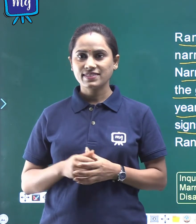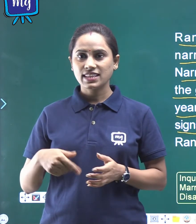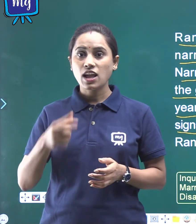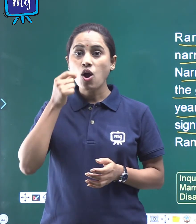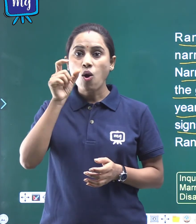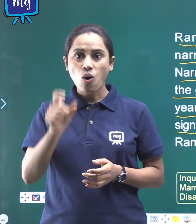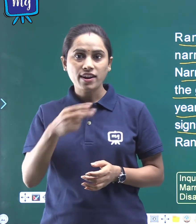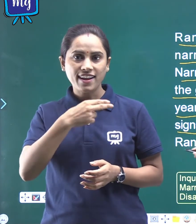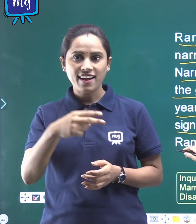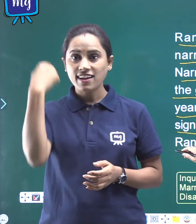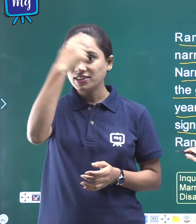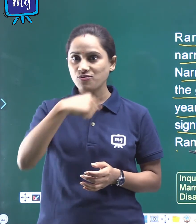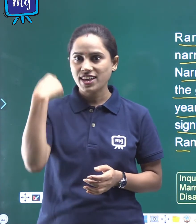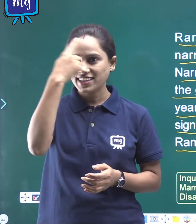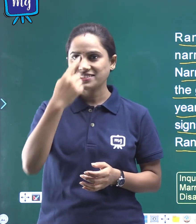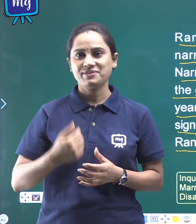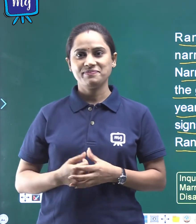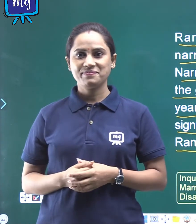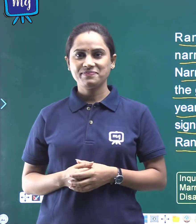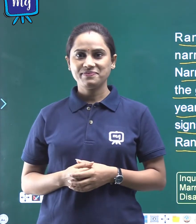on Ranga's face.